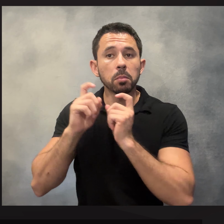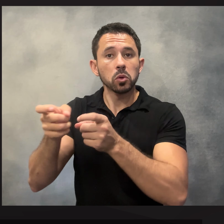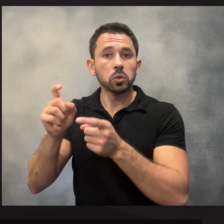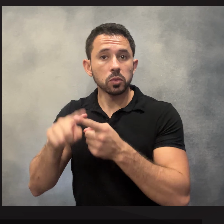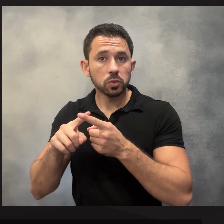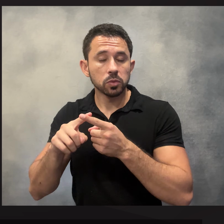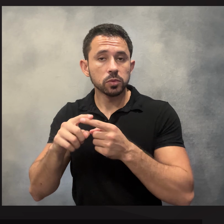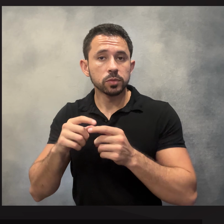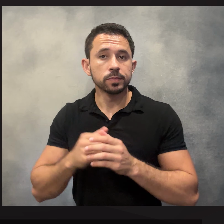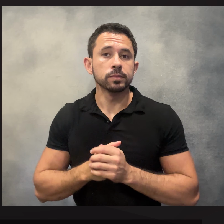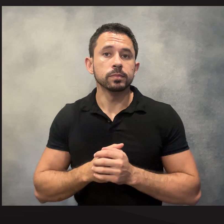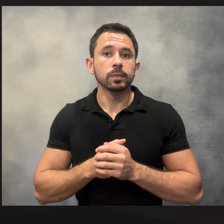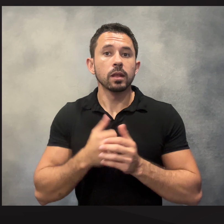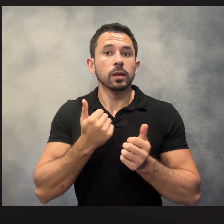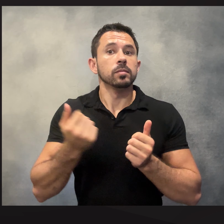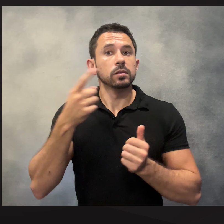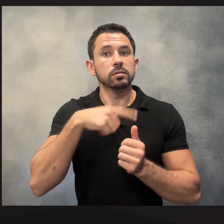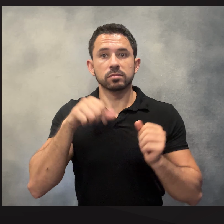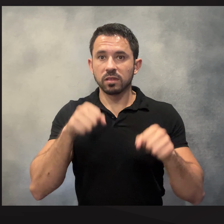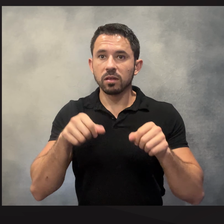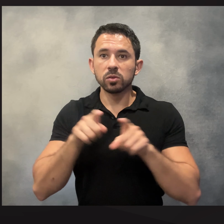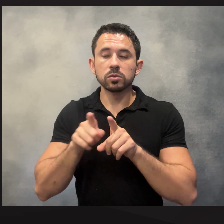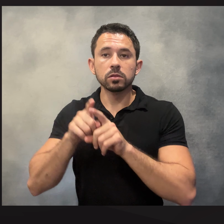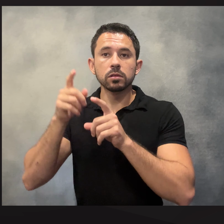Anyone can also export and use this data.